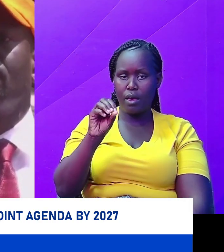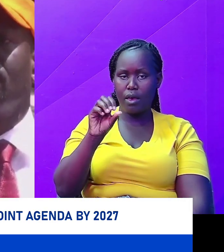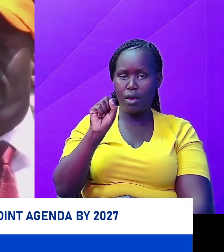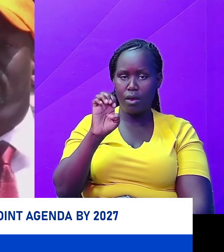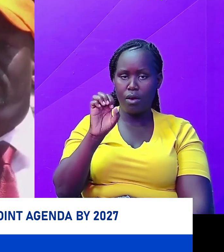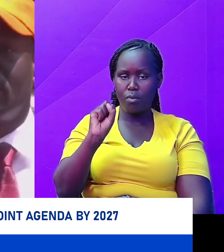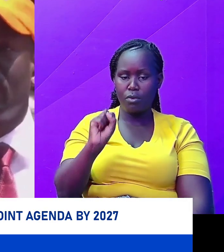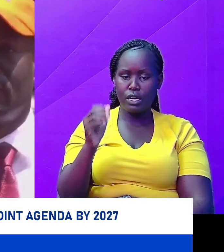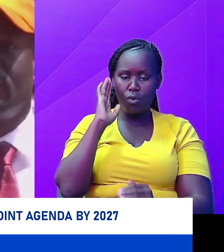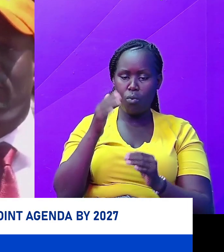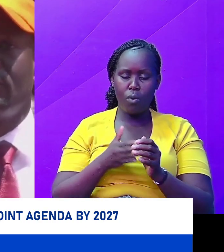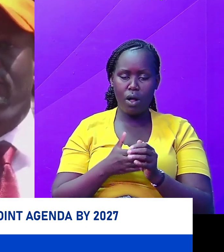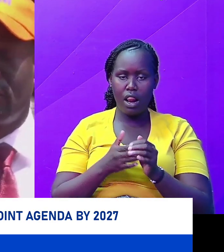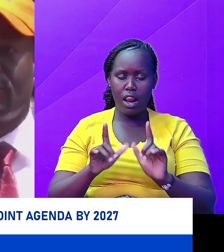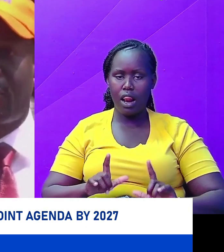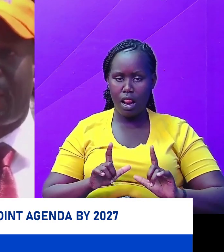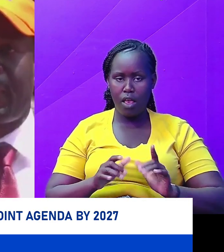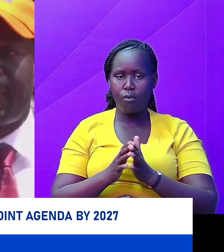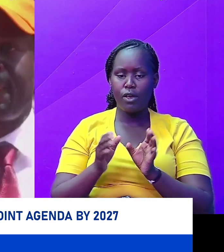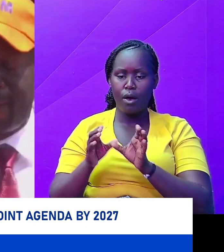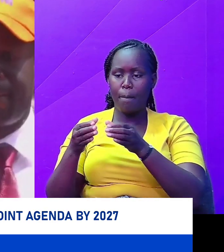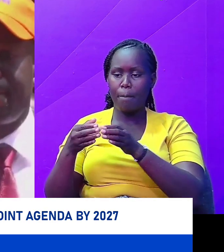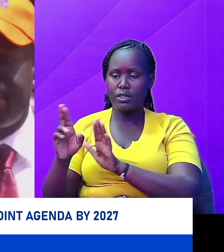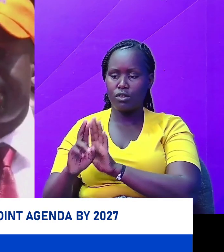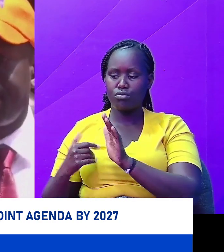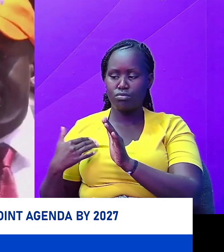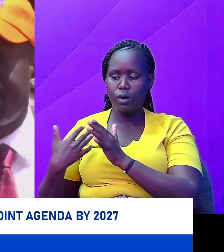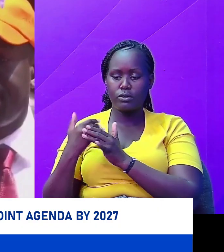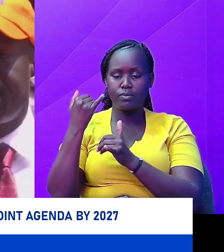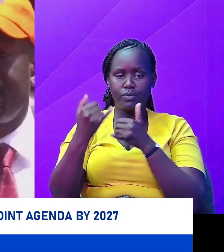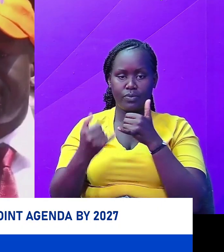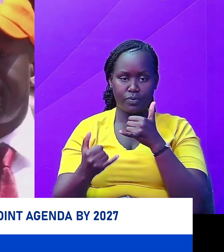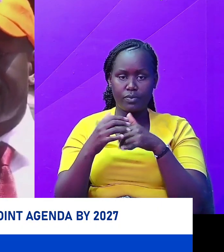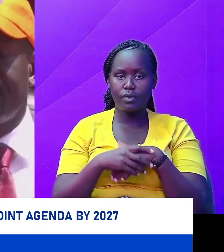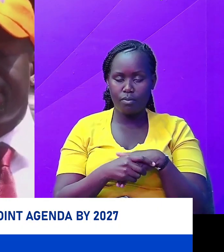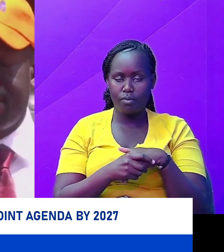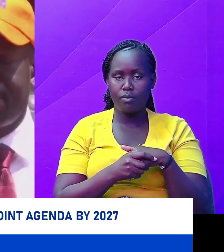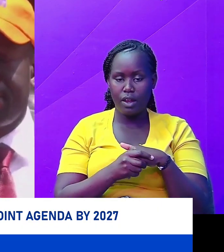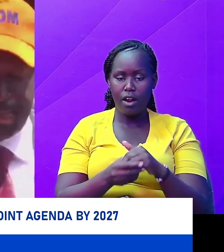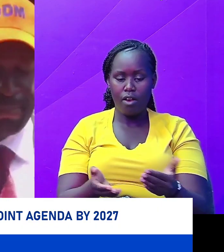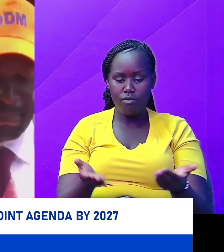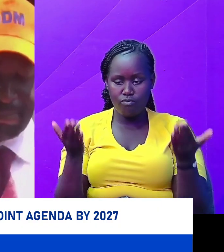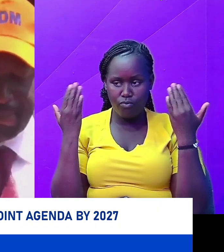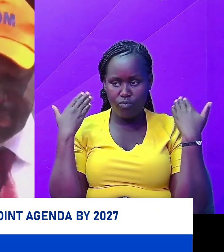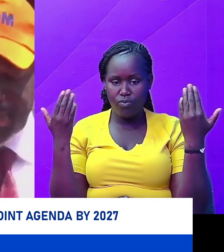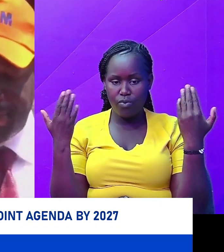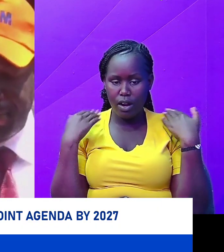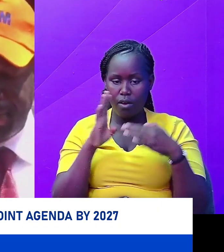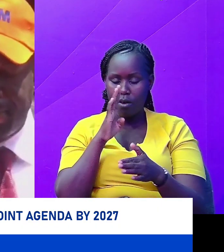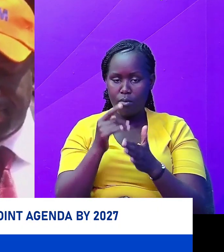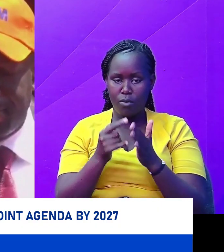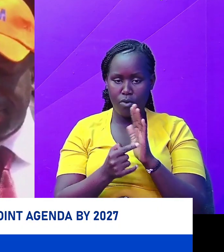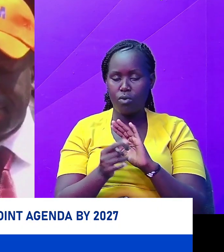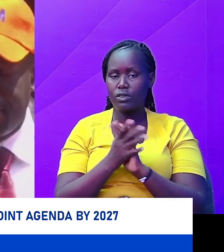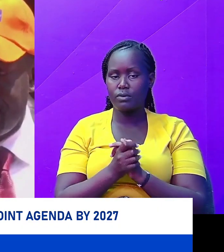by the party's ideologies up to the end. And I forever be very